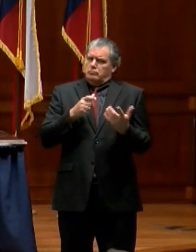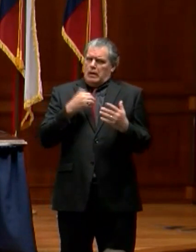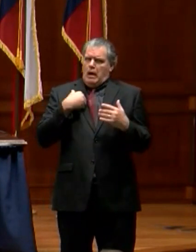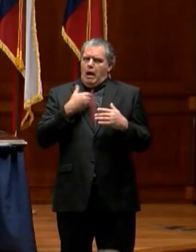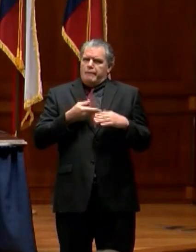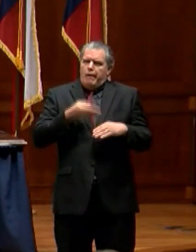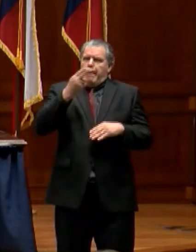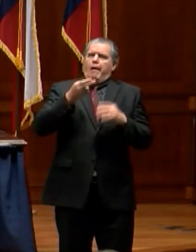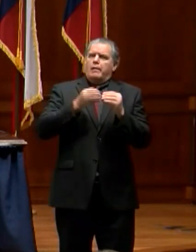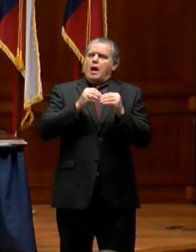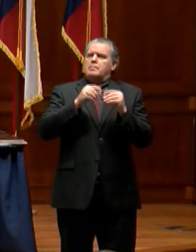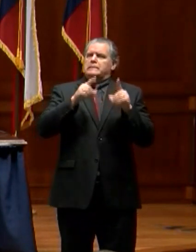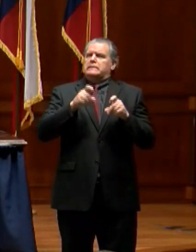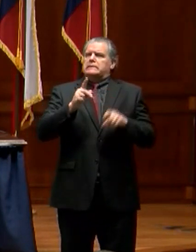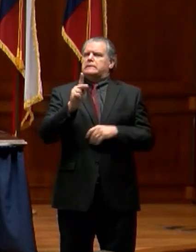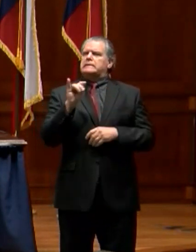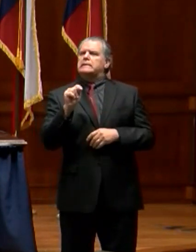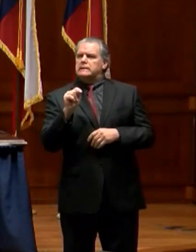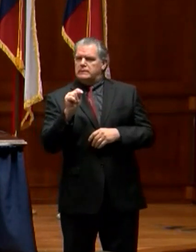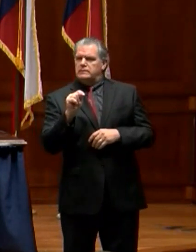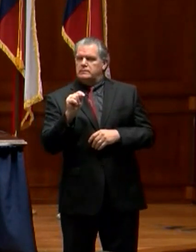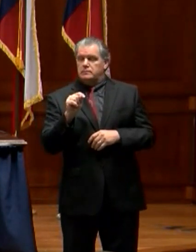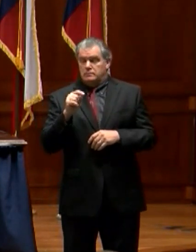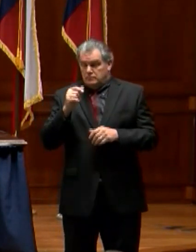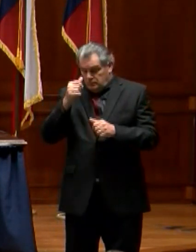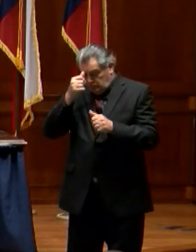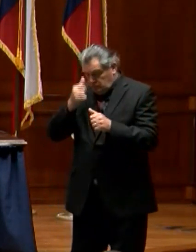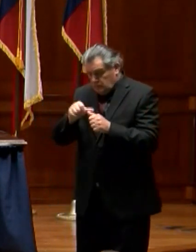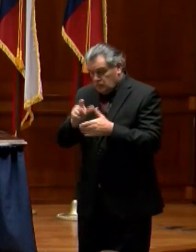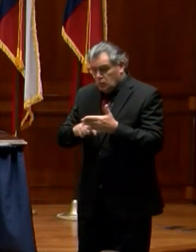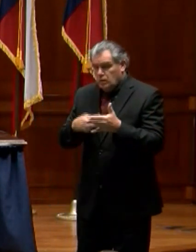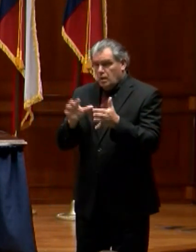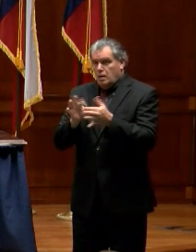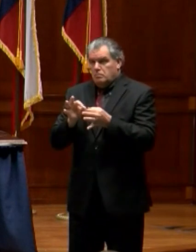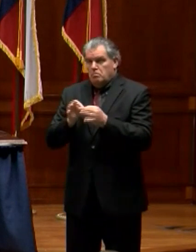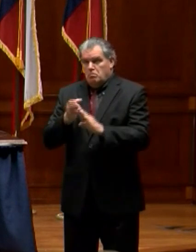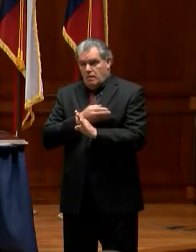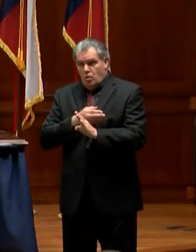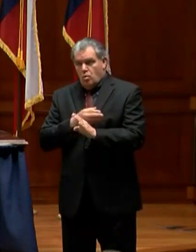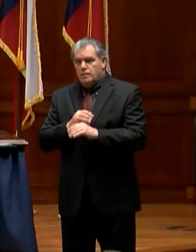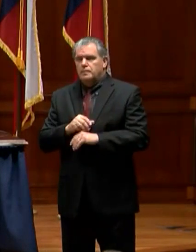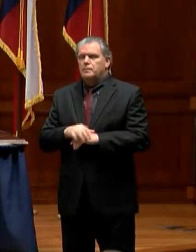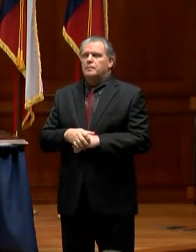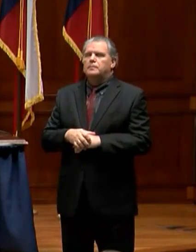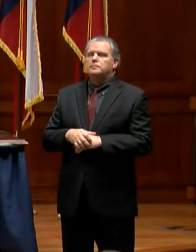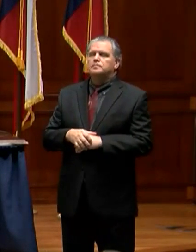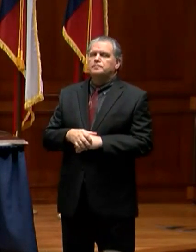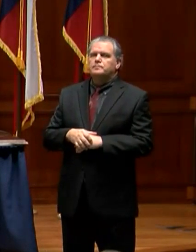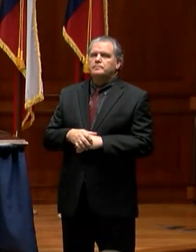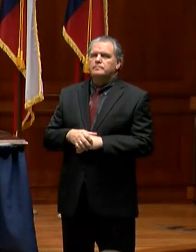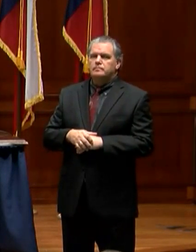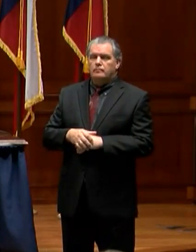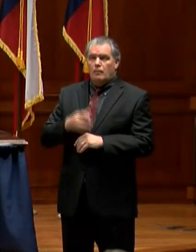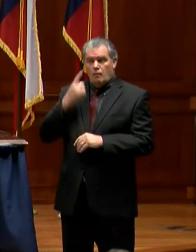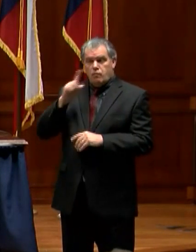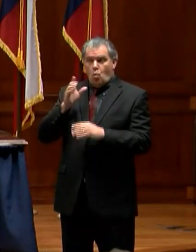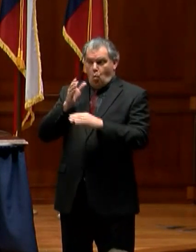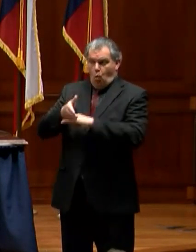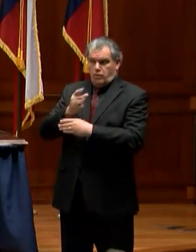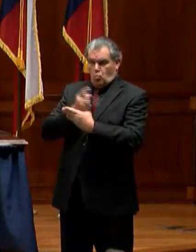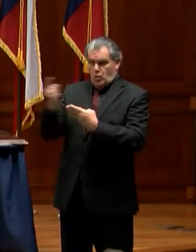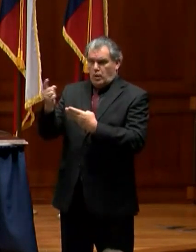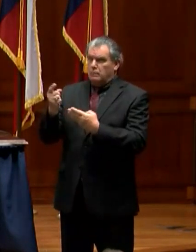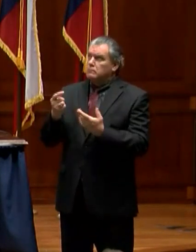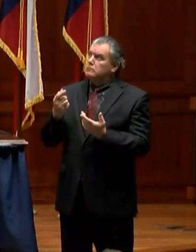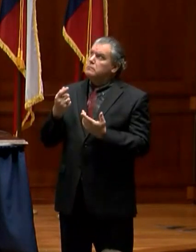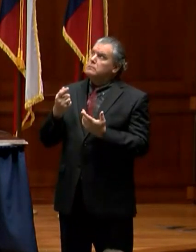with testing. That said, remember what I've said earlier, and that is for longer than a week now, for at